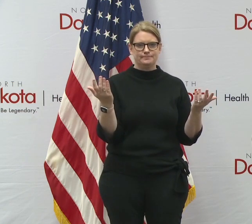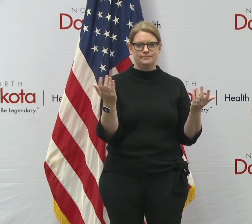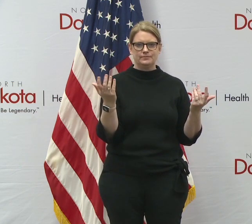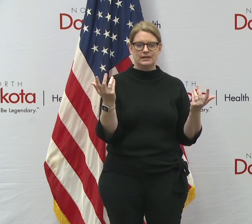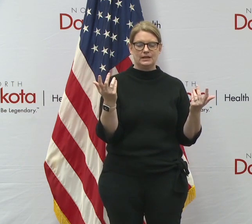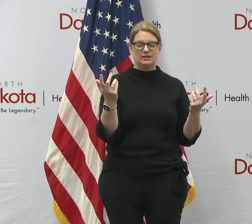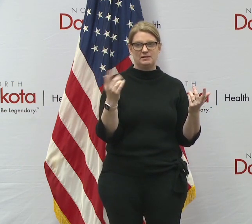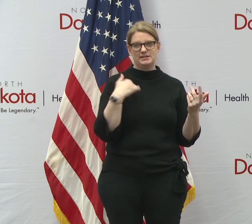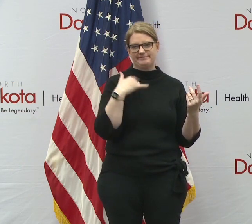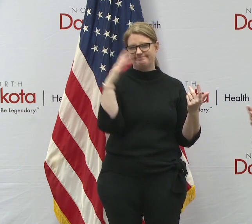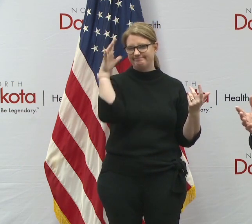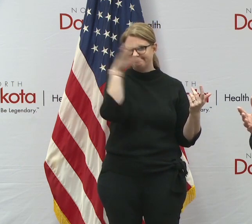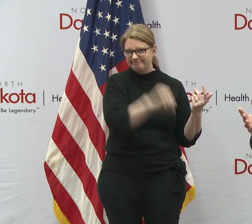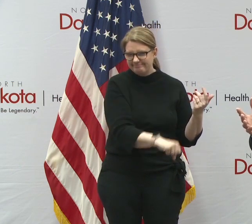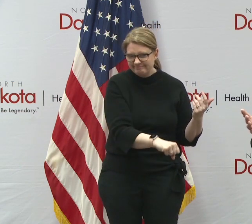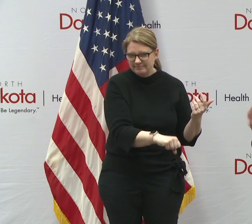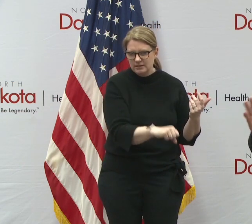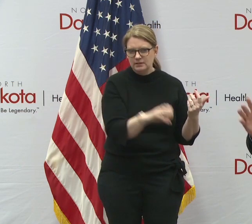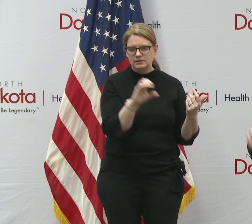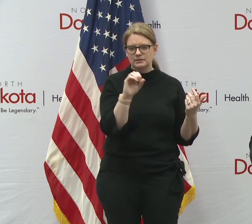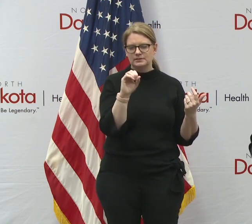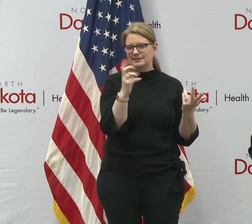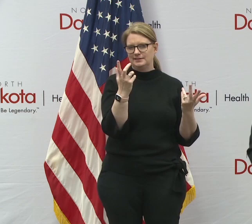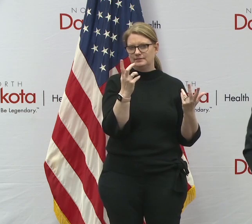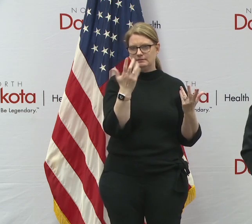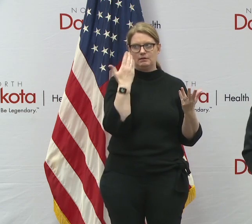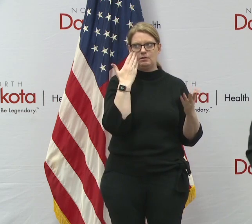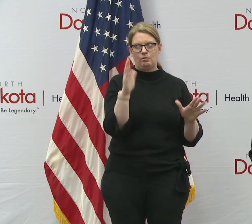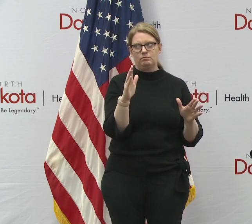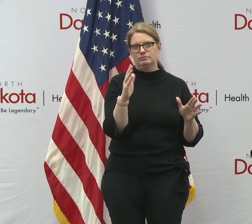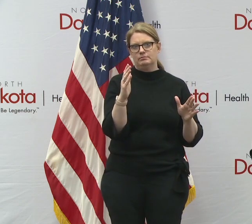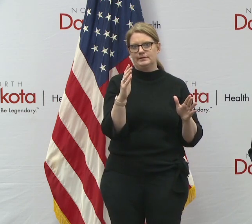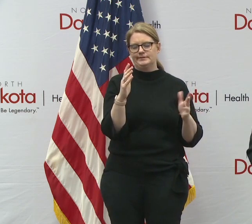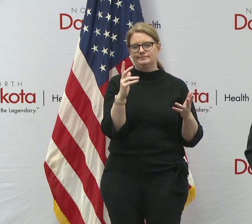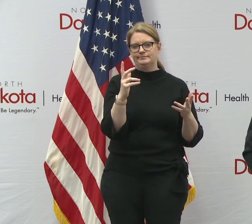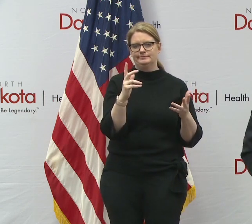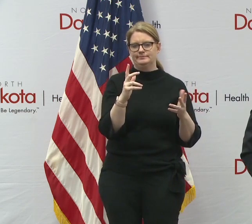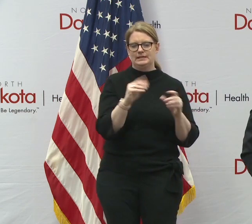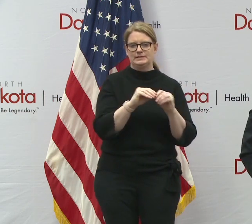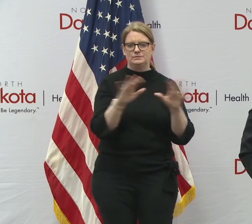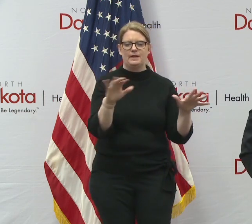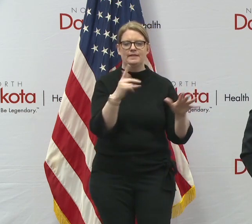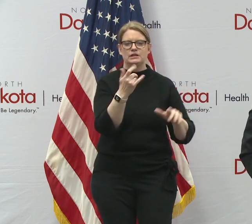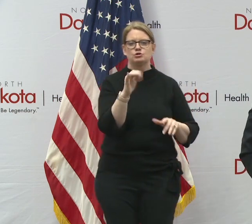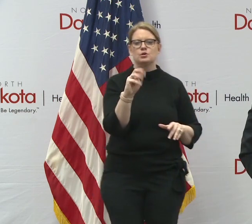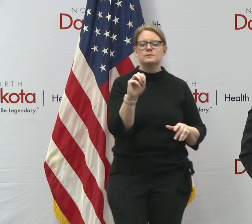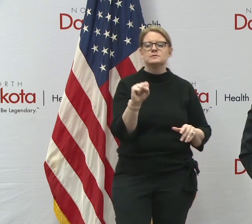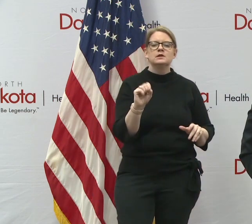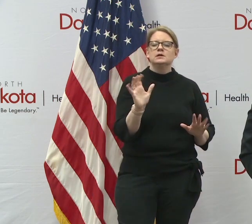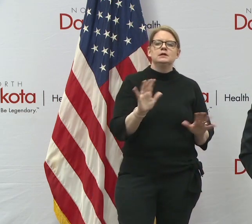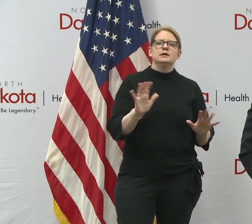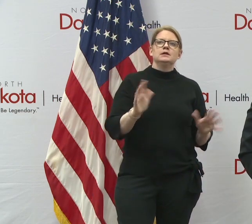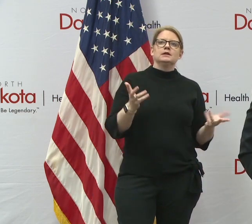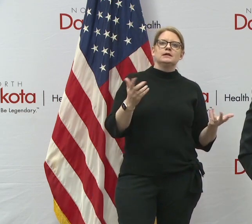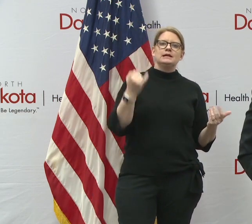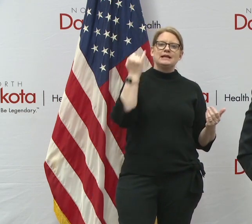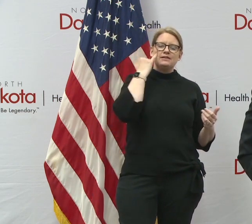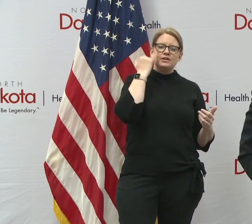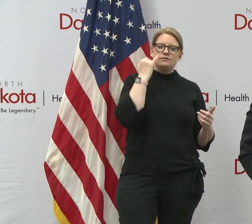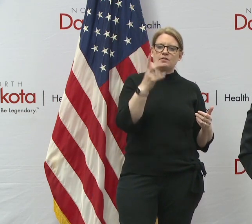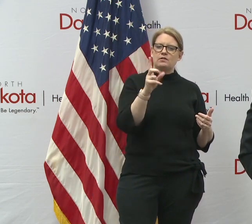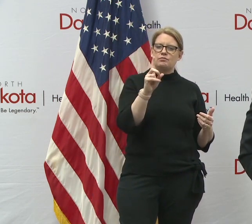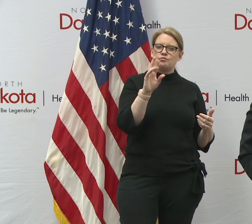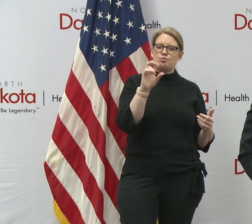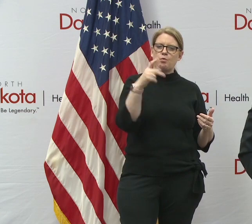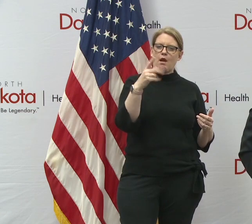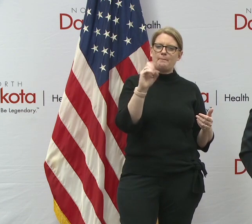spitballing here, which is not something you want to do because that might spread the germs. But if we had a drop off, say for